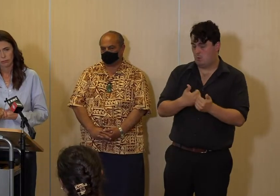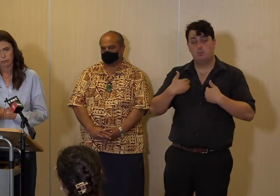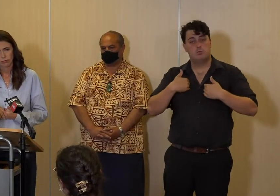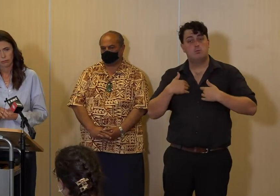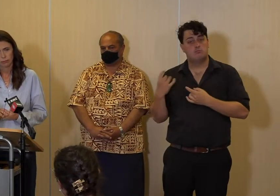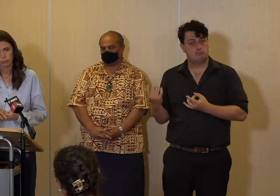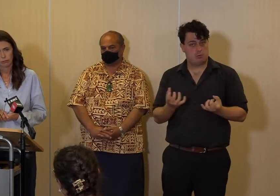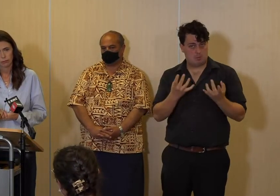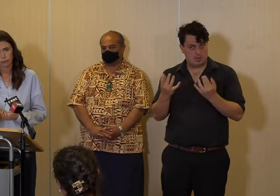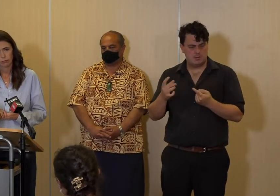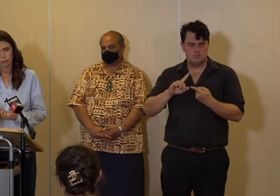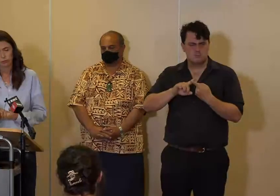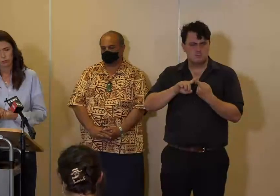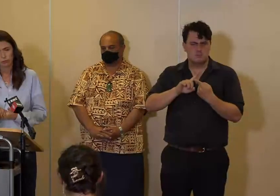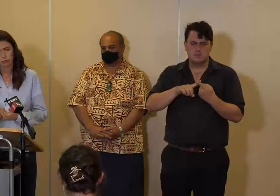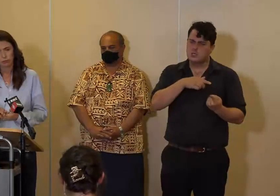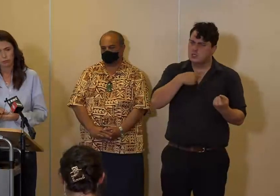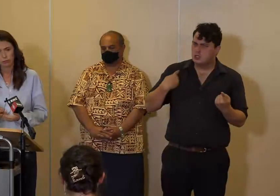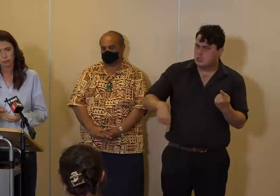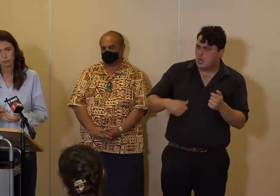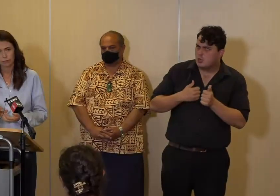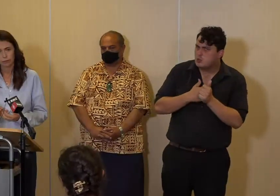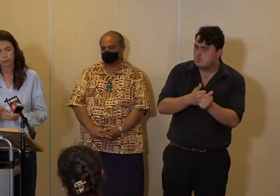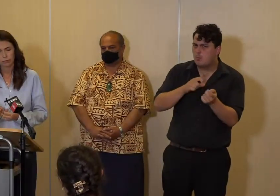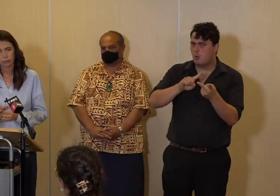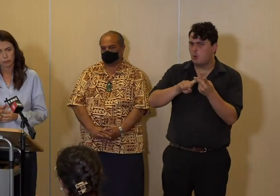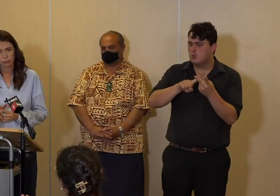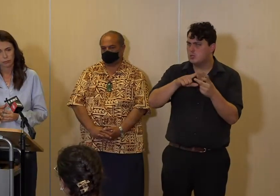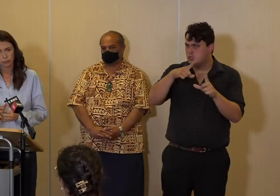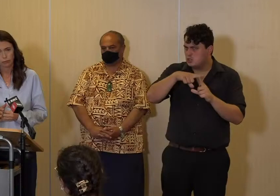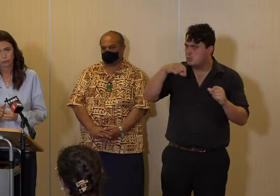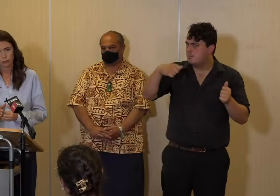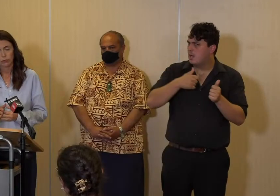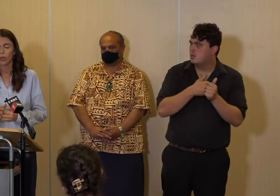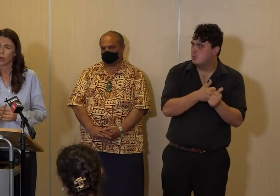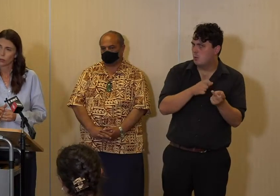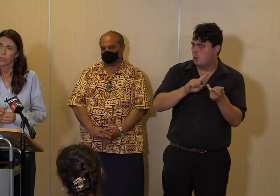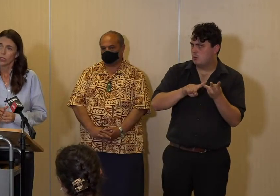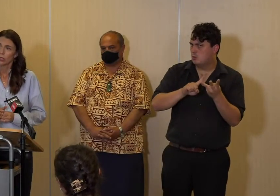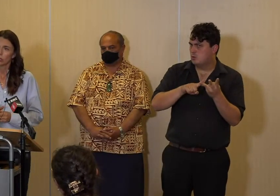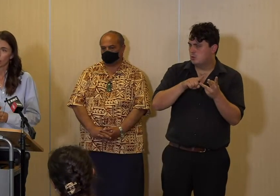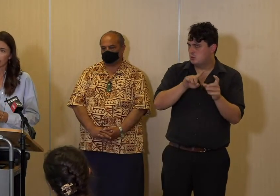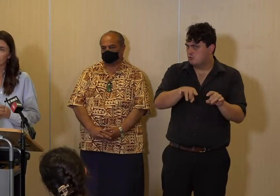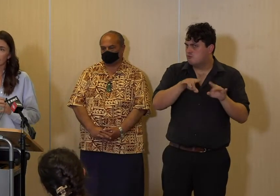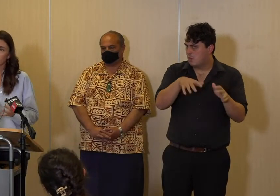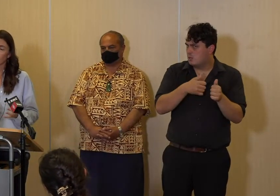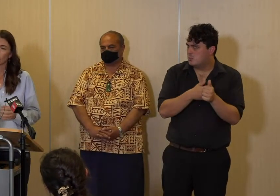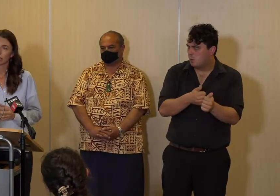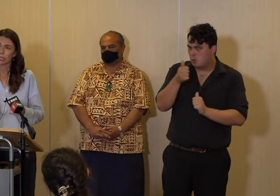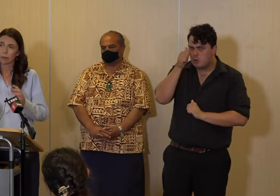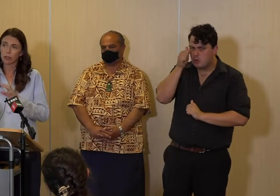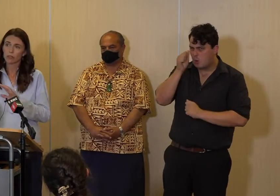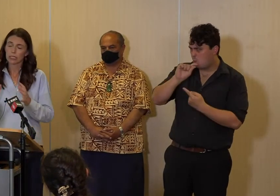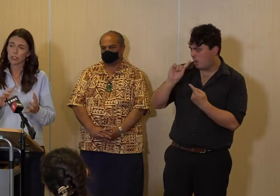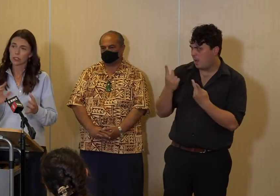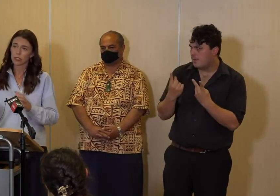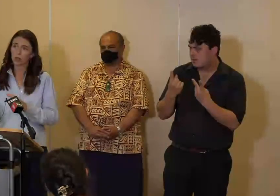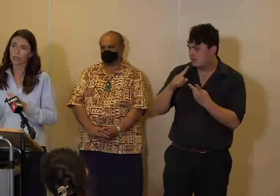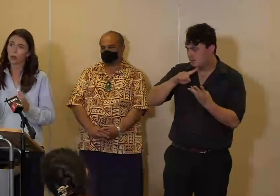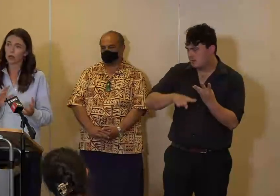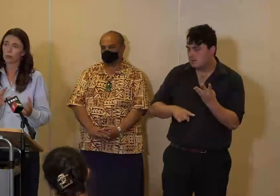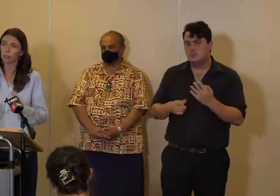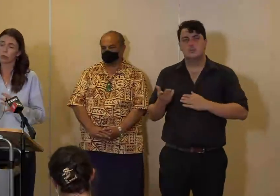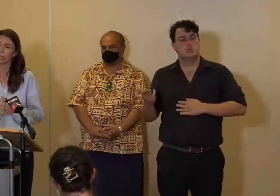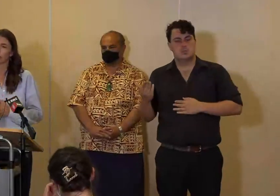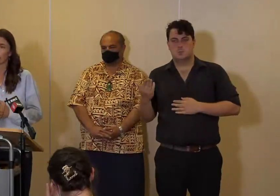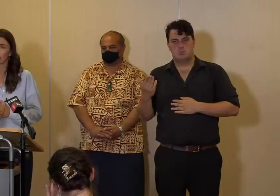What about the US as well? China, Japan? Have you spoken to No, officials? not as yet. I know that there's been conversations